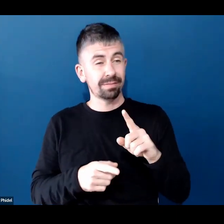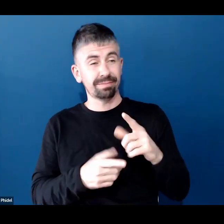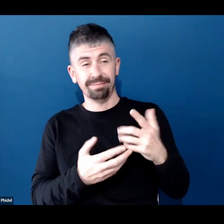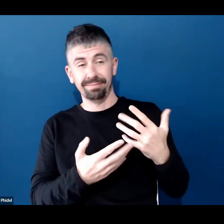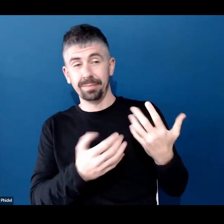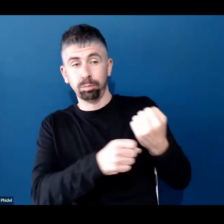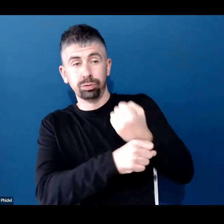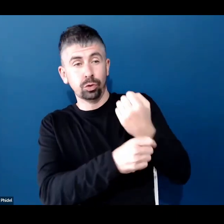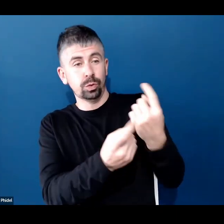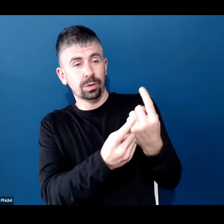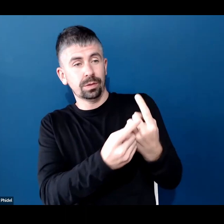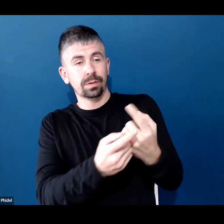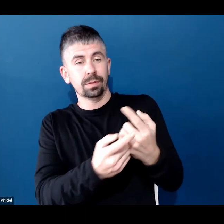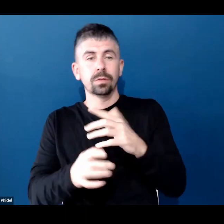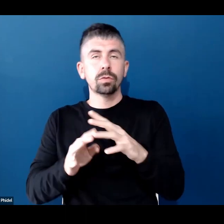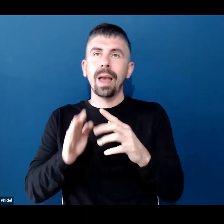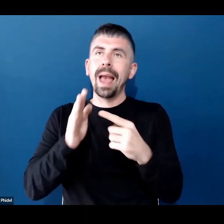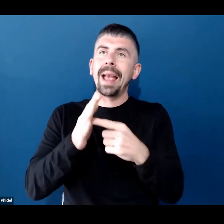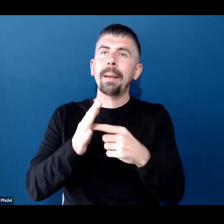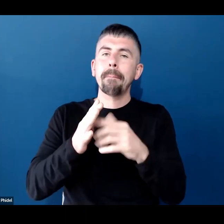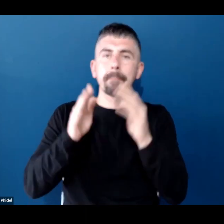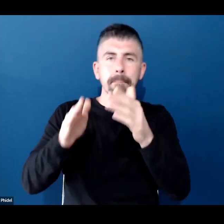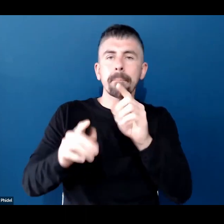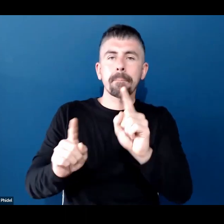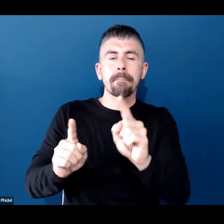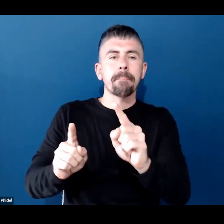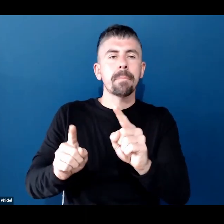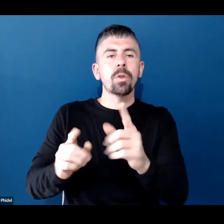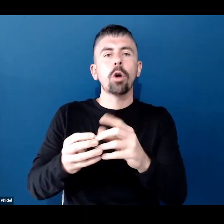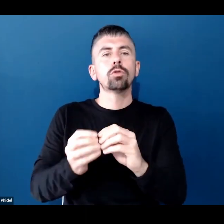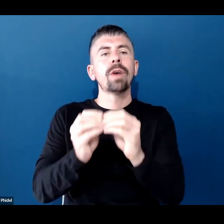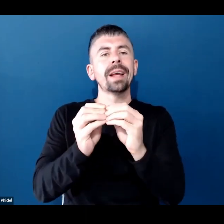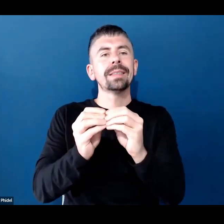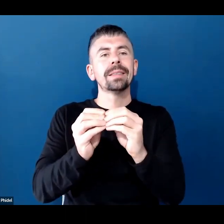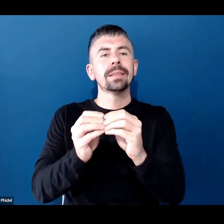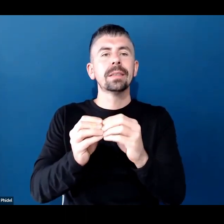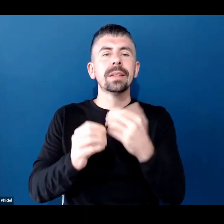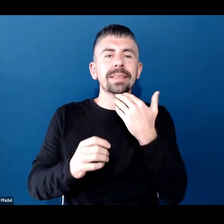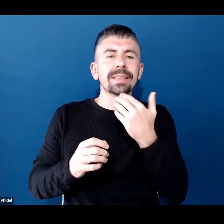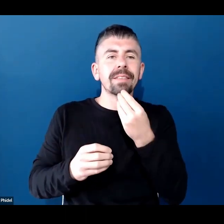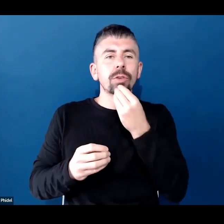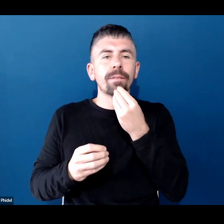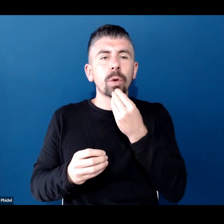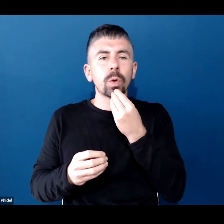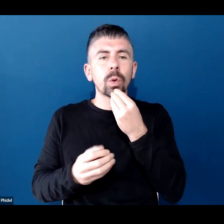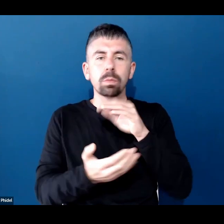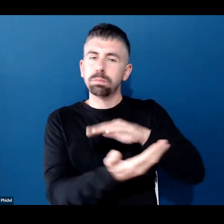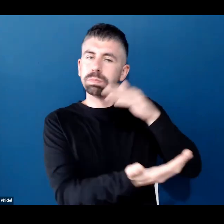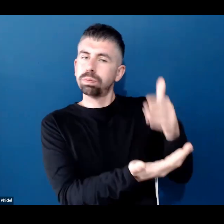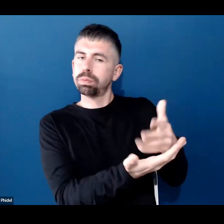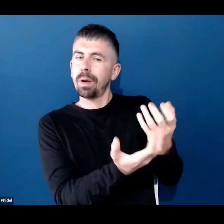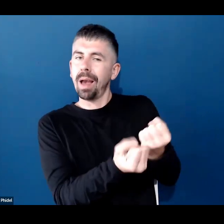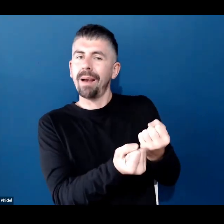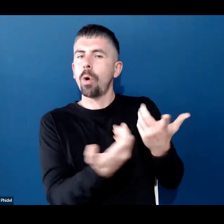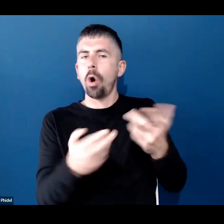is, the purpose is not really to create, you know, sufficient food for people to eat or